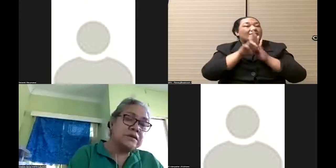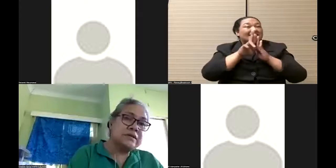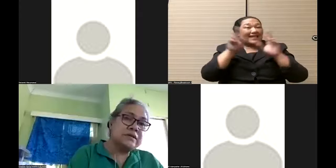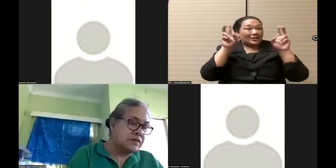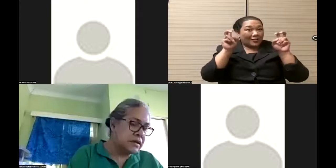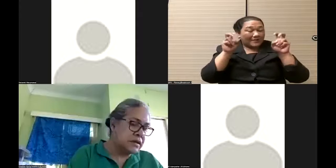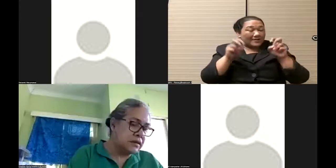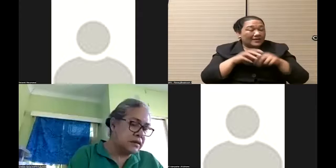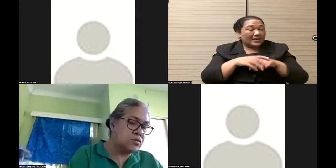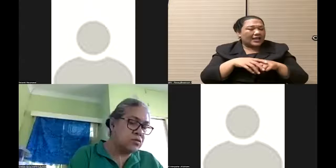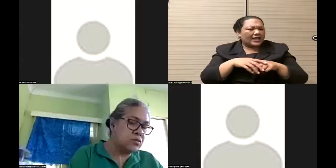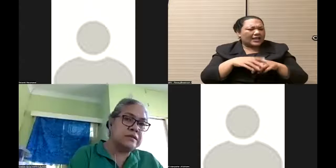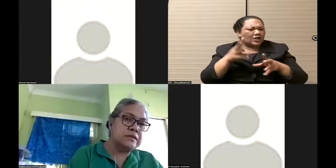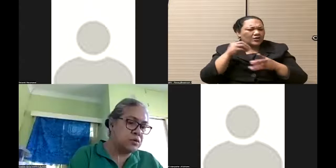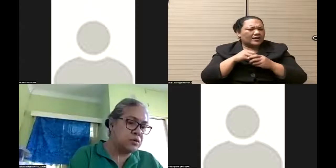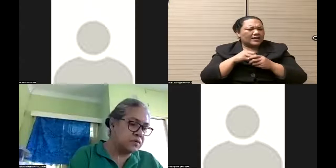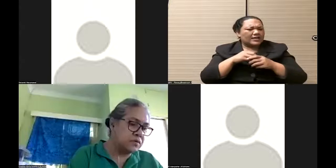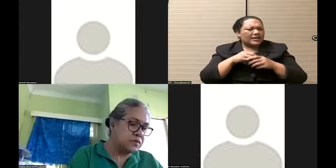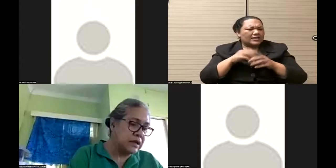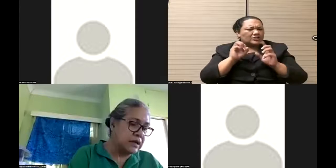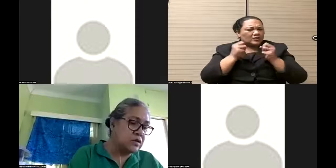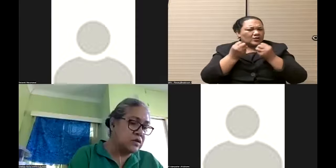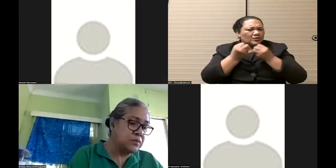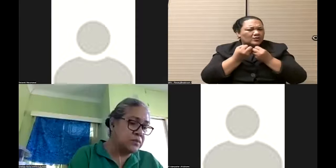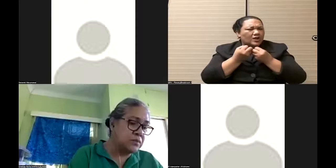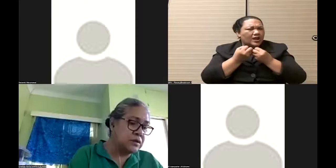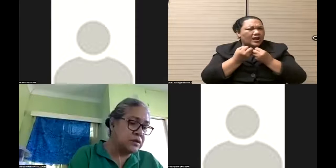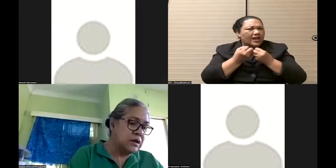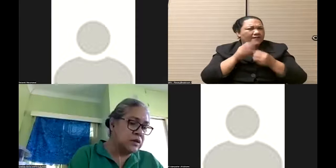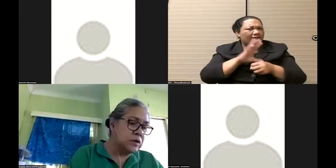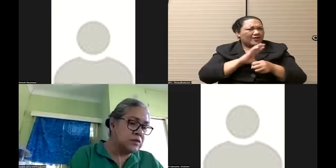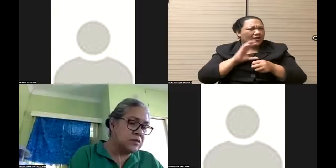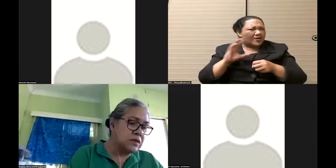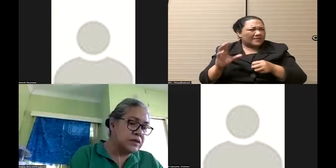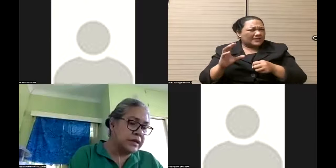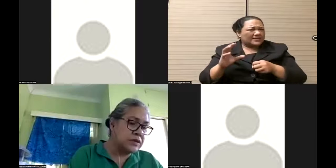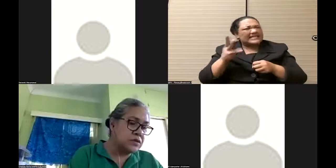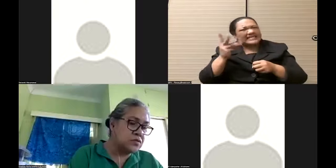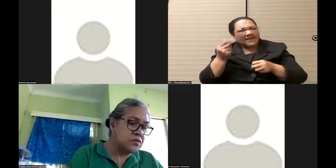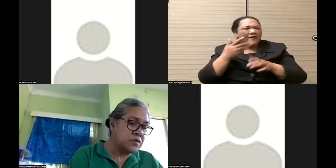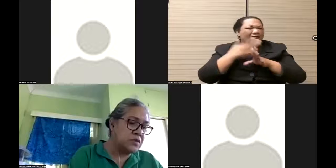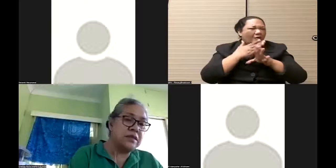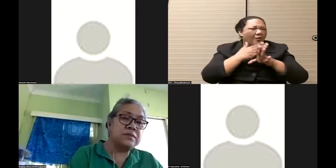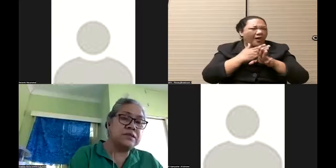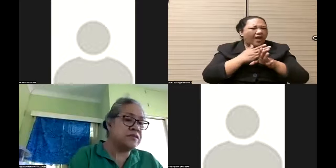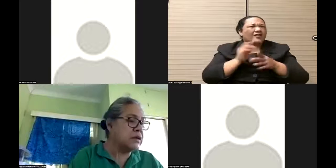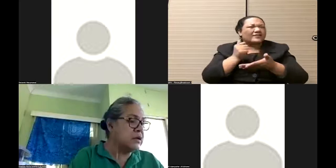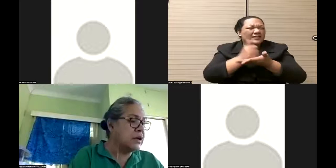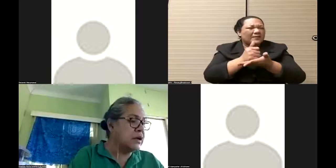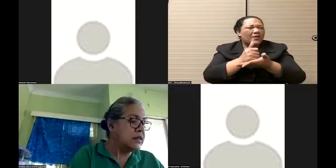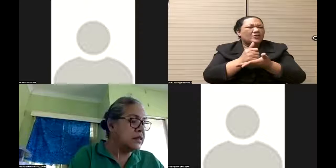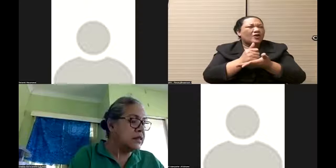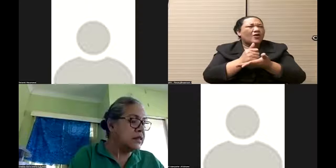commissions and some of the work that they do in support of the technical support in terms of the legislation reviewing the